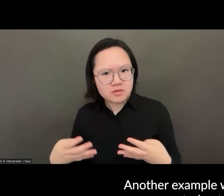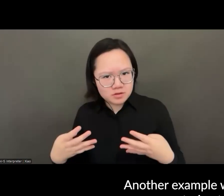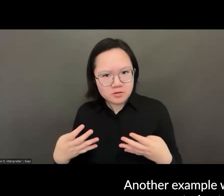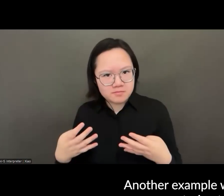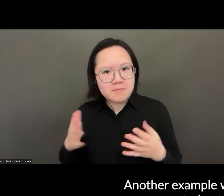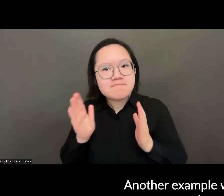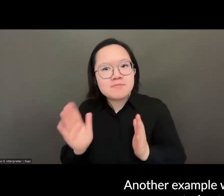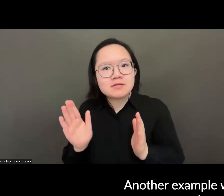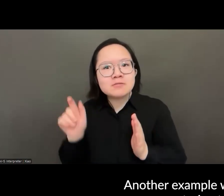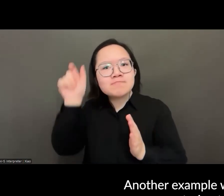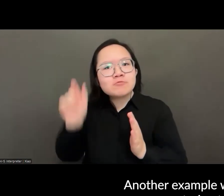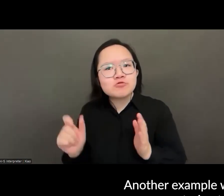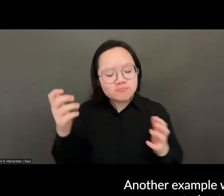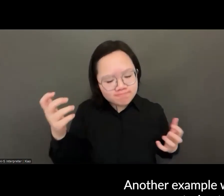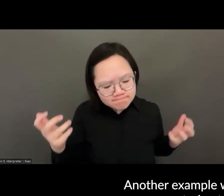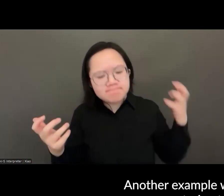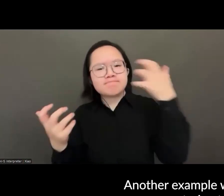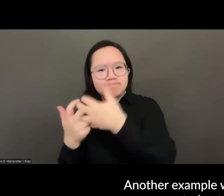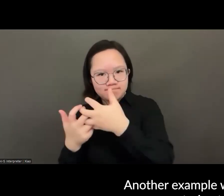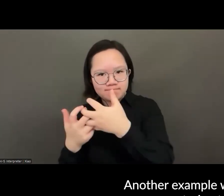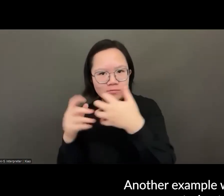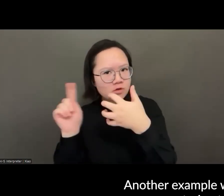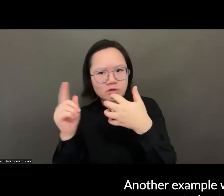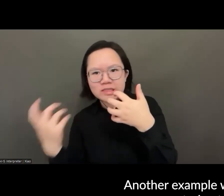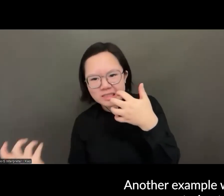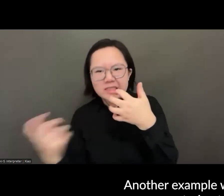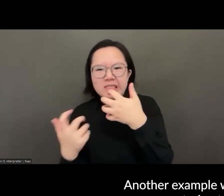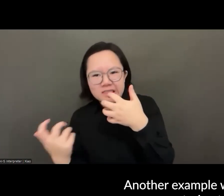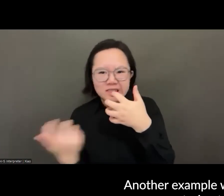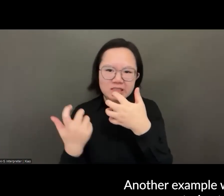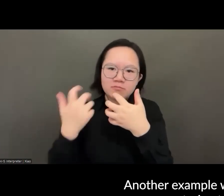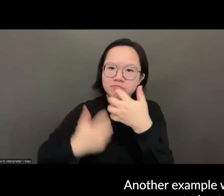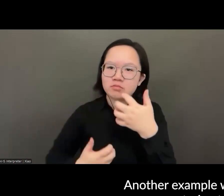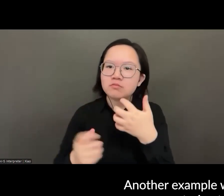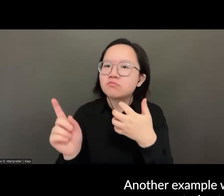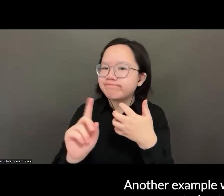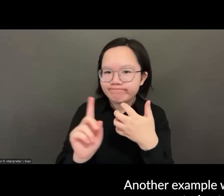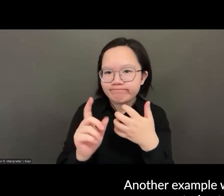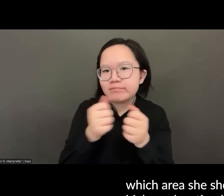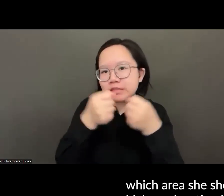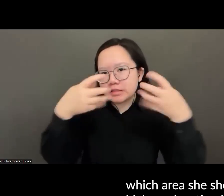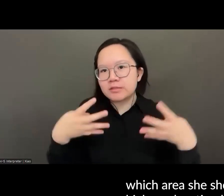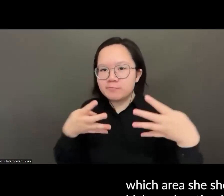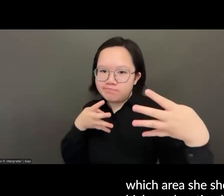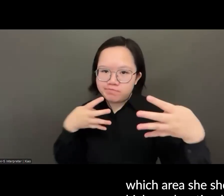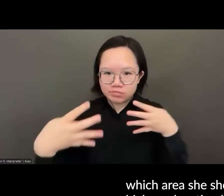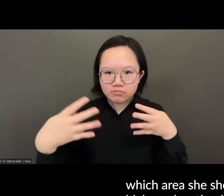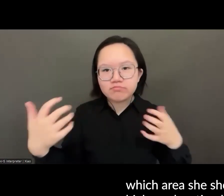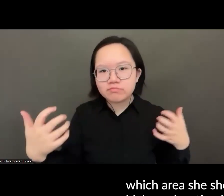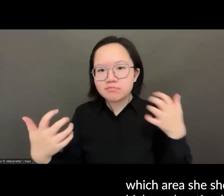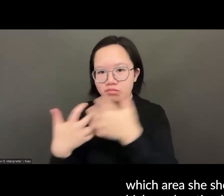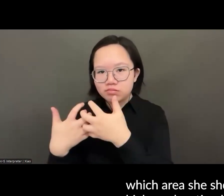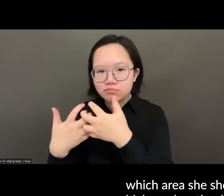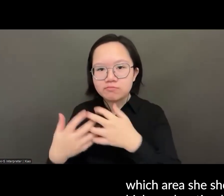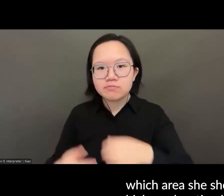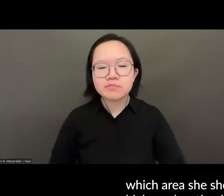Another example was about a girl who was trying to figure out which